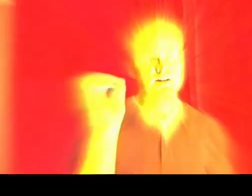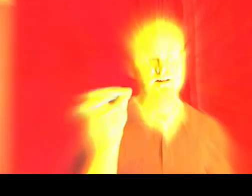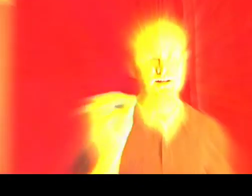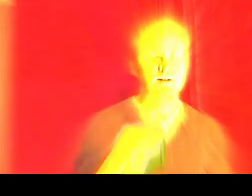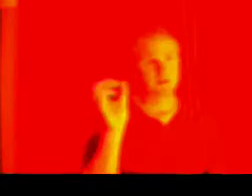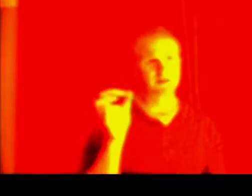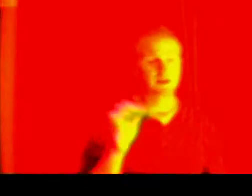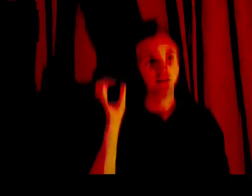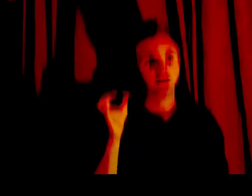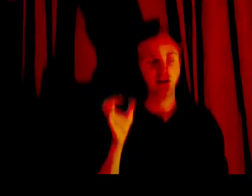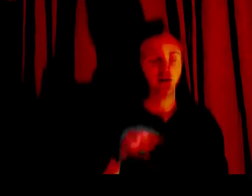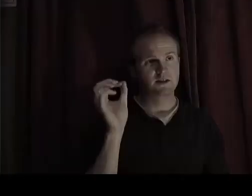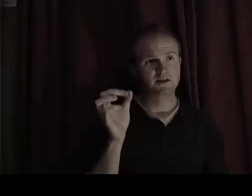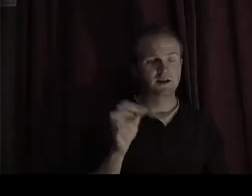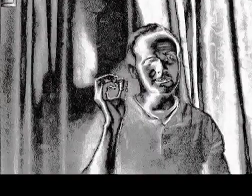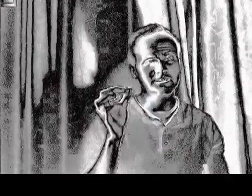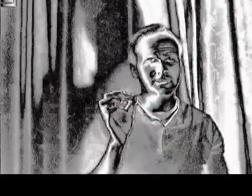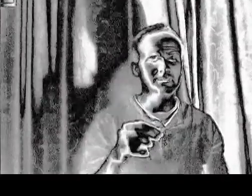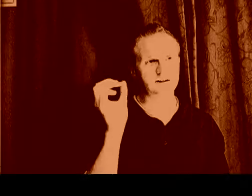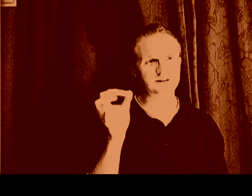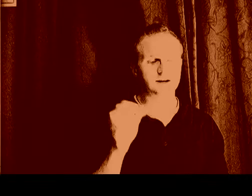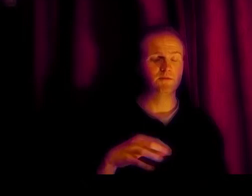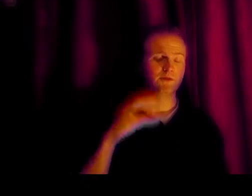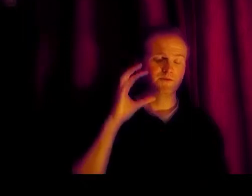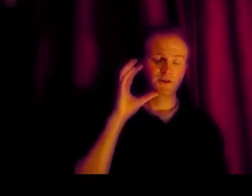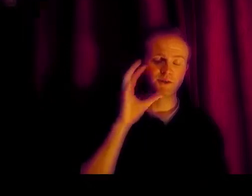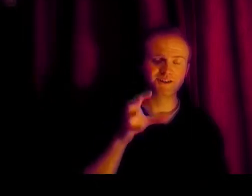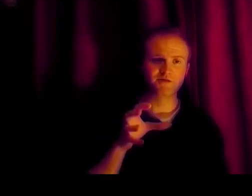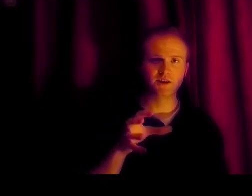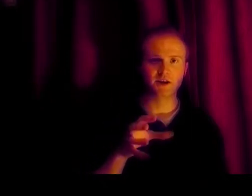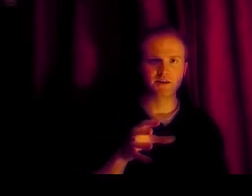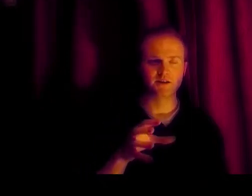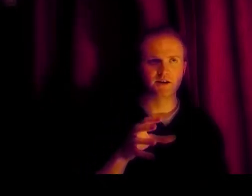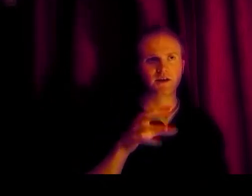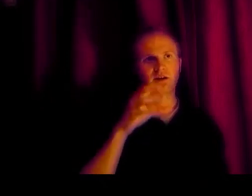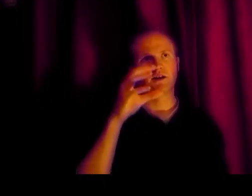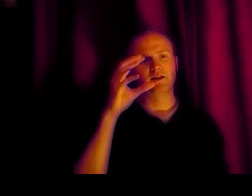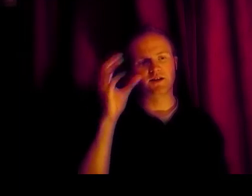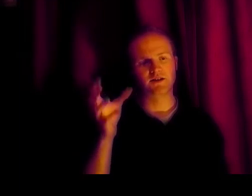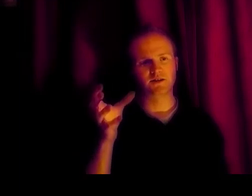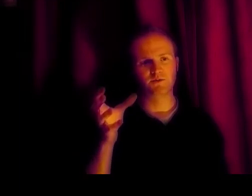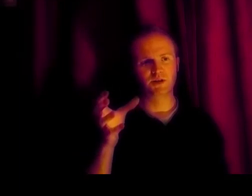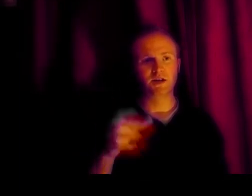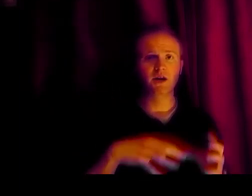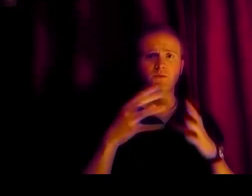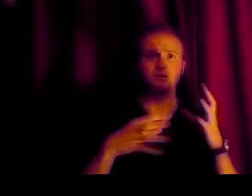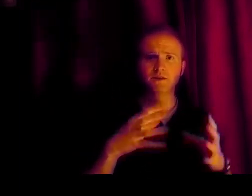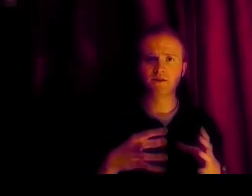cut it up, cut it up, cut it up, cut it up, cut it up, cut it up. Once I've done that, then it's going to be outputted